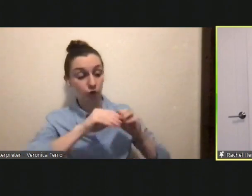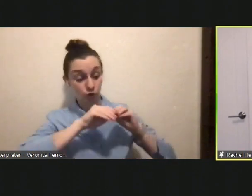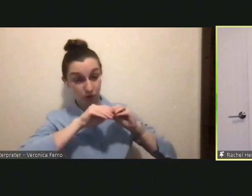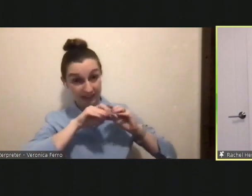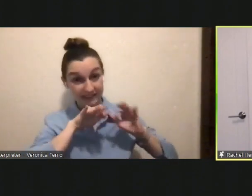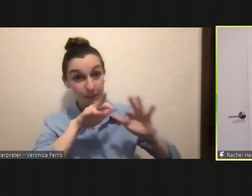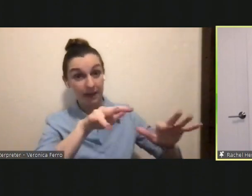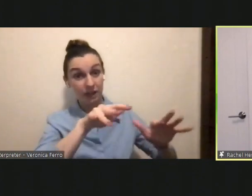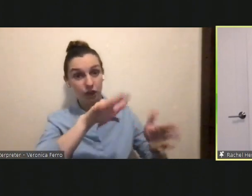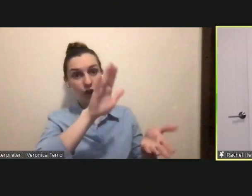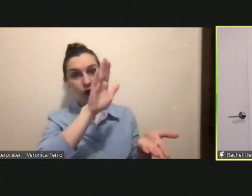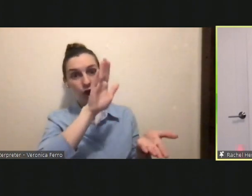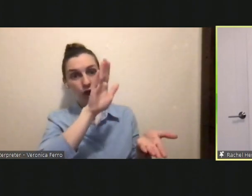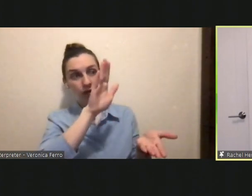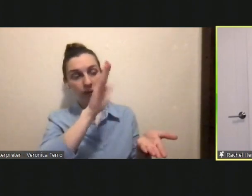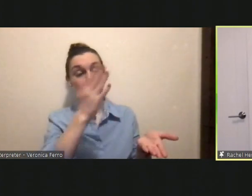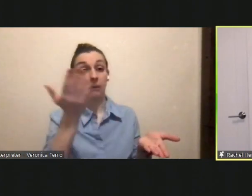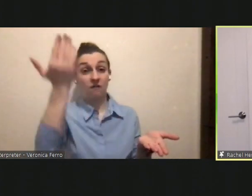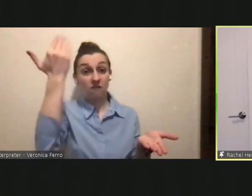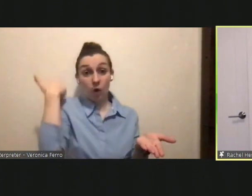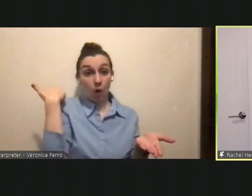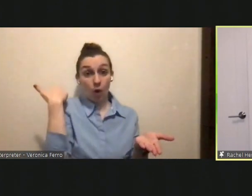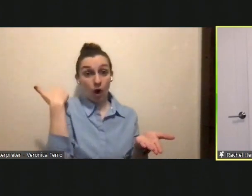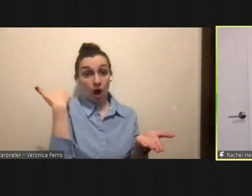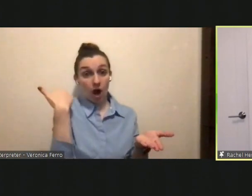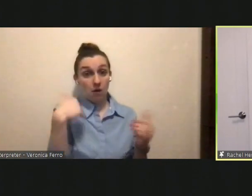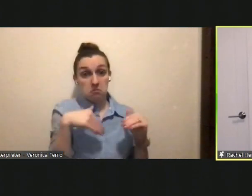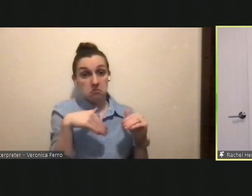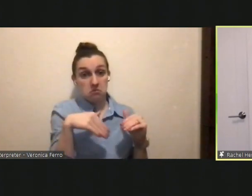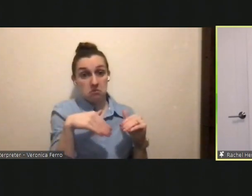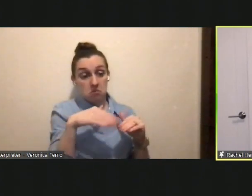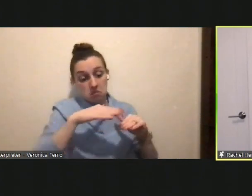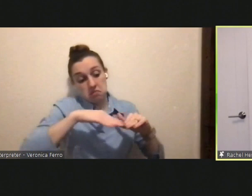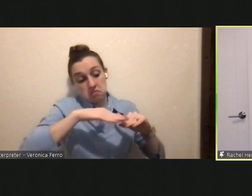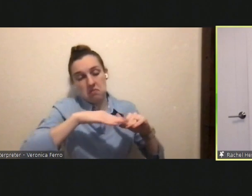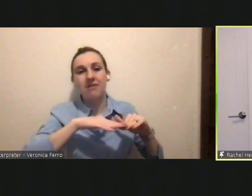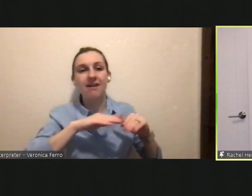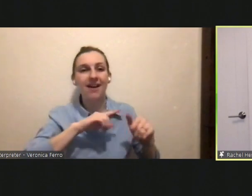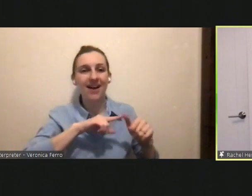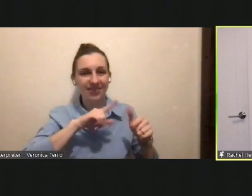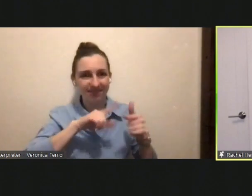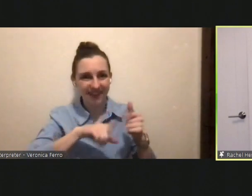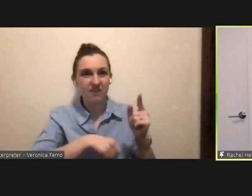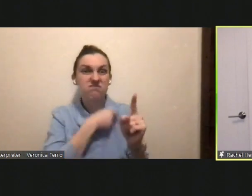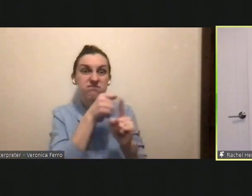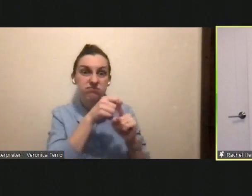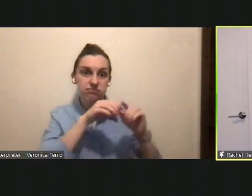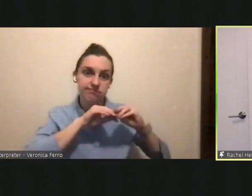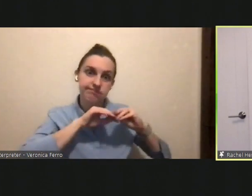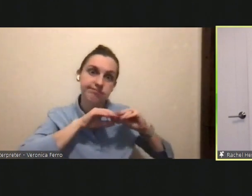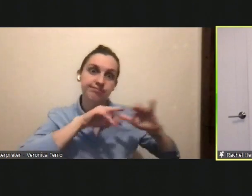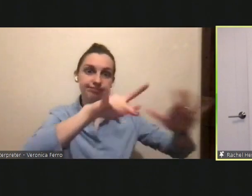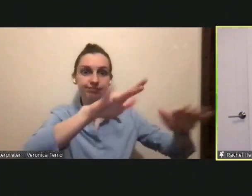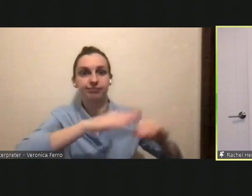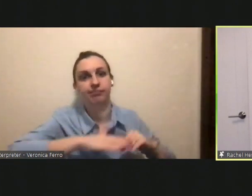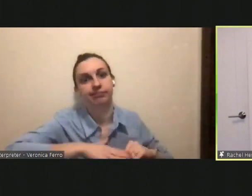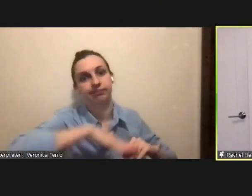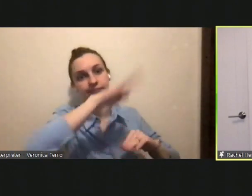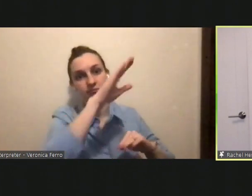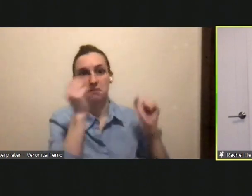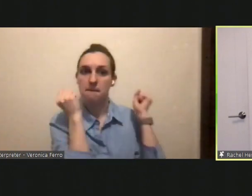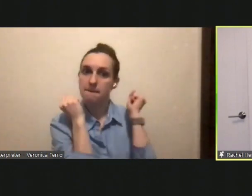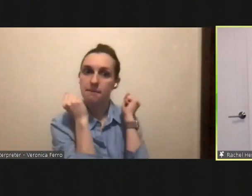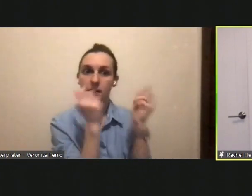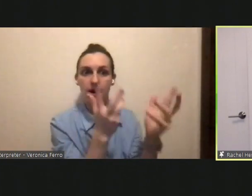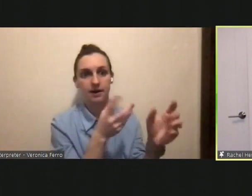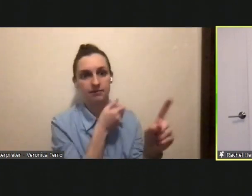when Omicron appeared and rapidly spread. We saw those really rapid increases in South Africa. But then we also have the